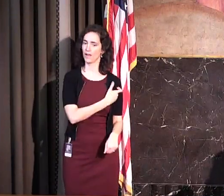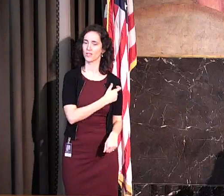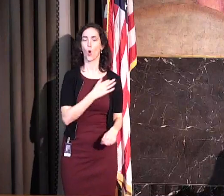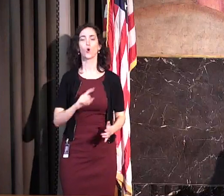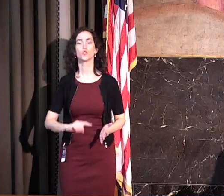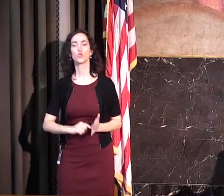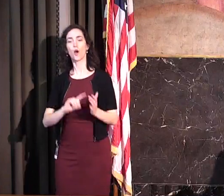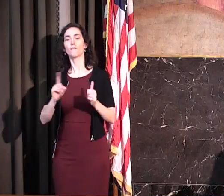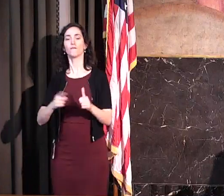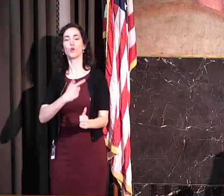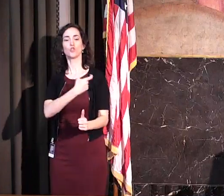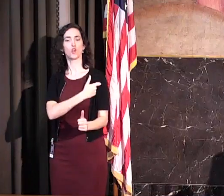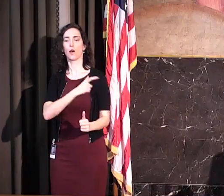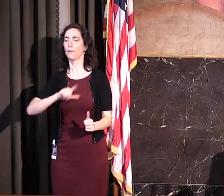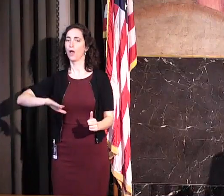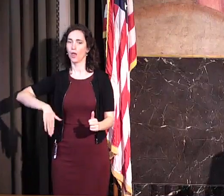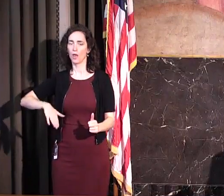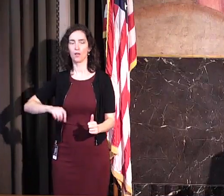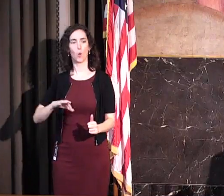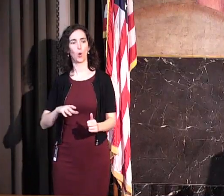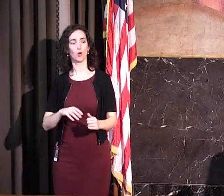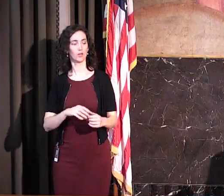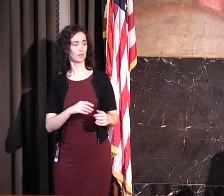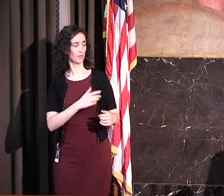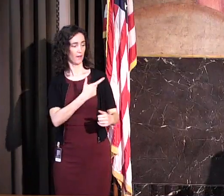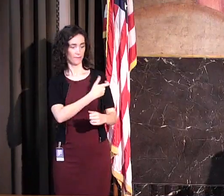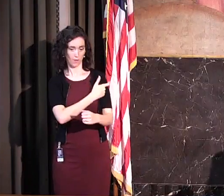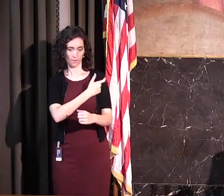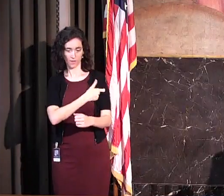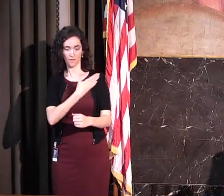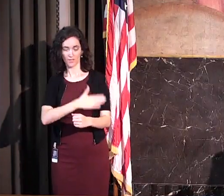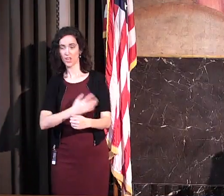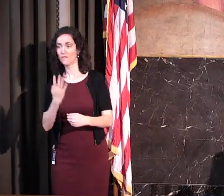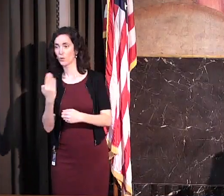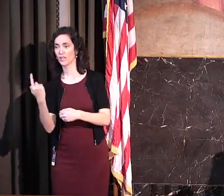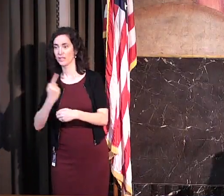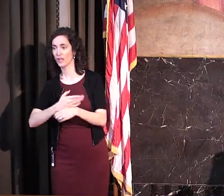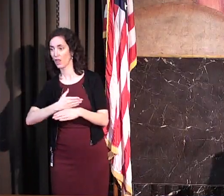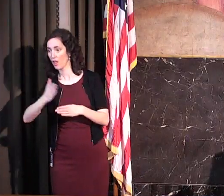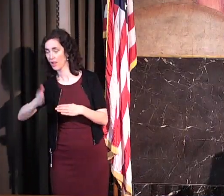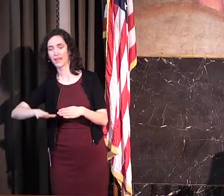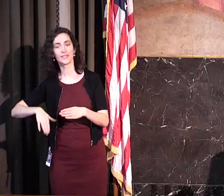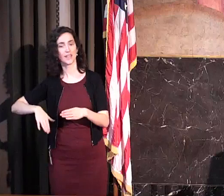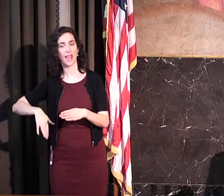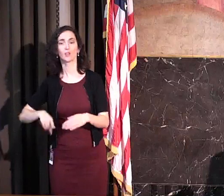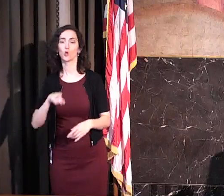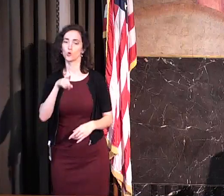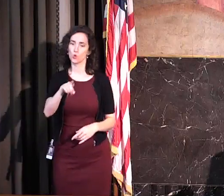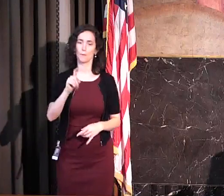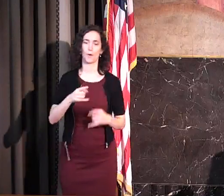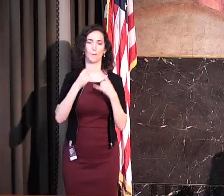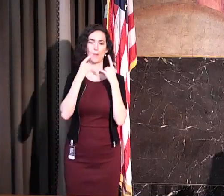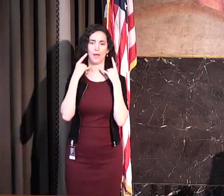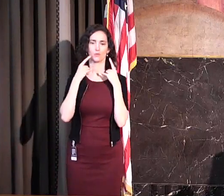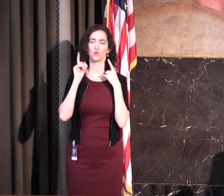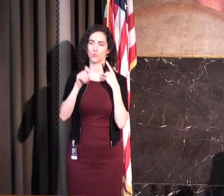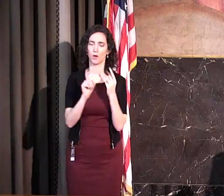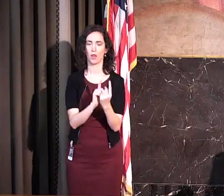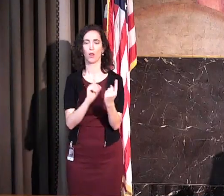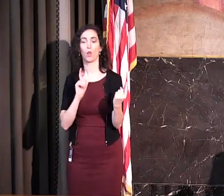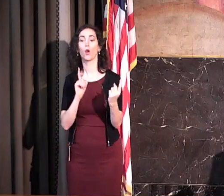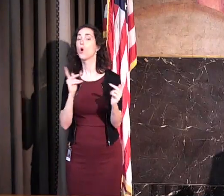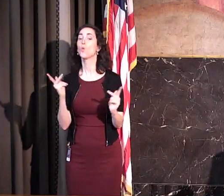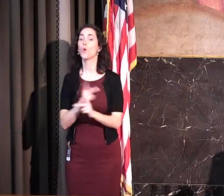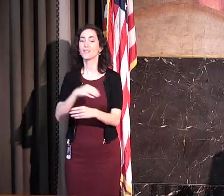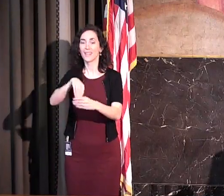or if you're not yet 14 days out from completing your series, that you yourself mask and distance, particularly when you're indoors